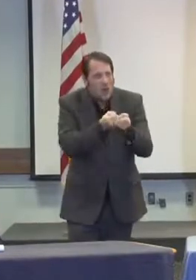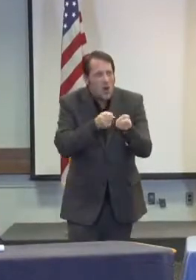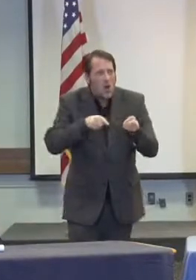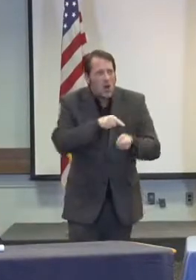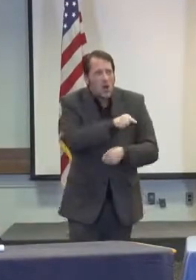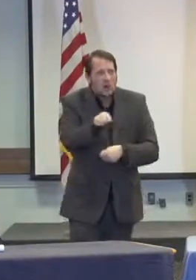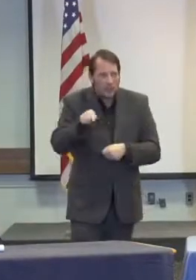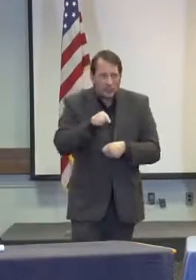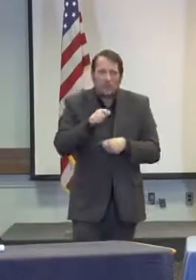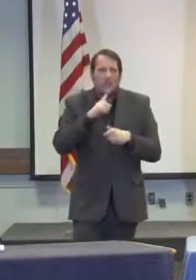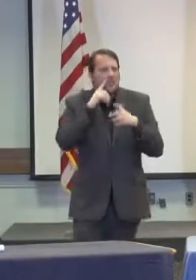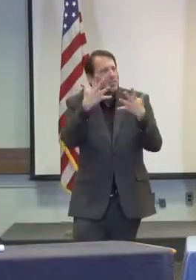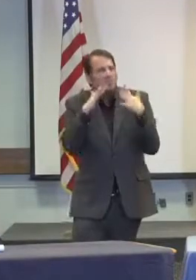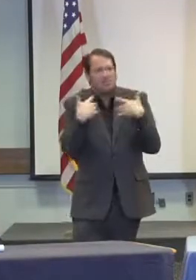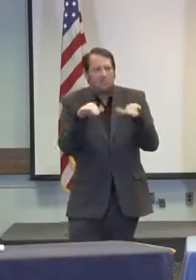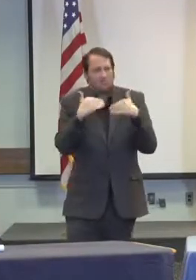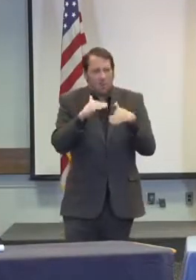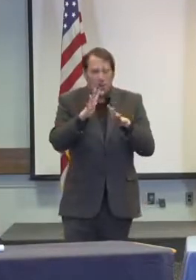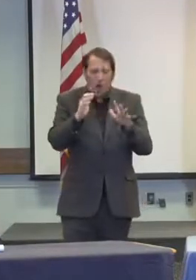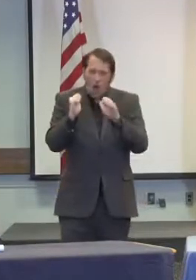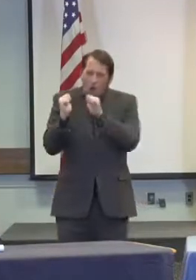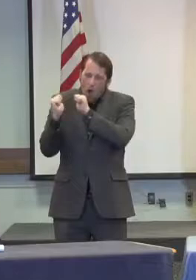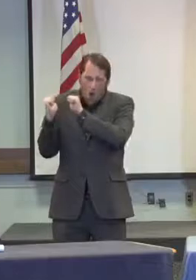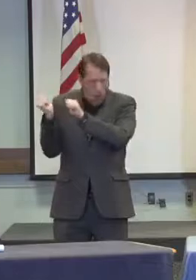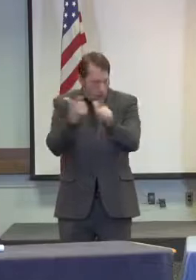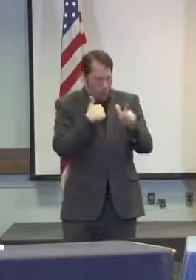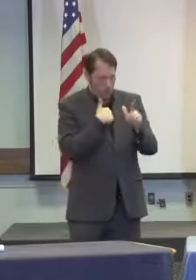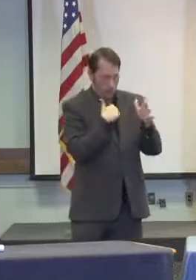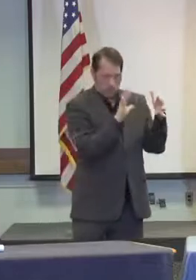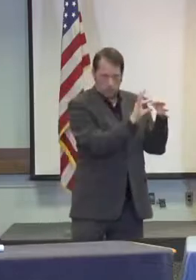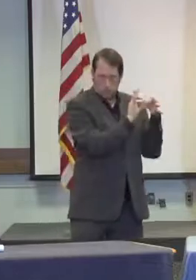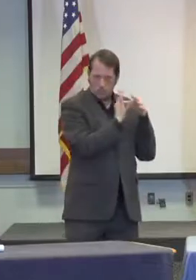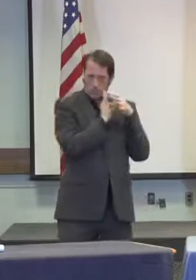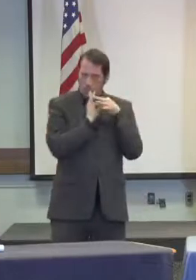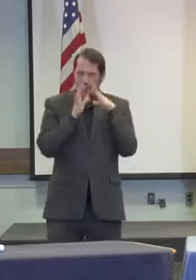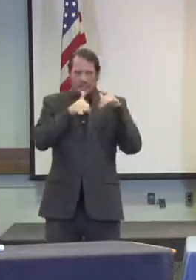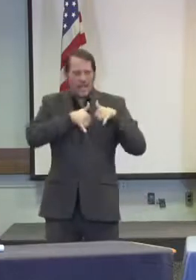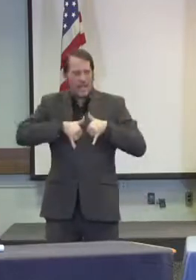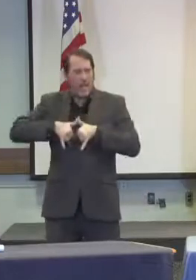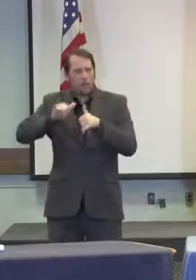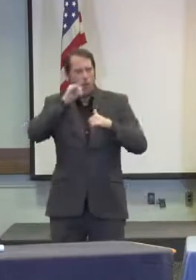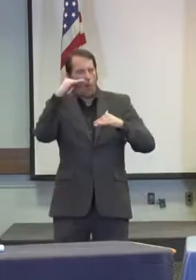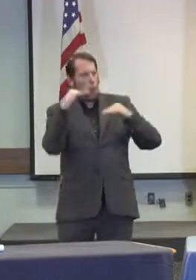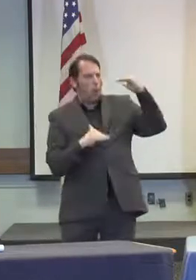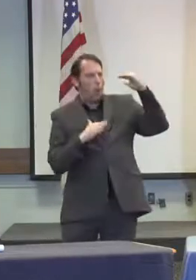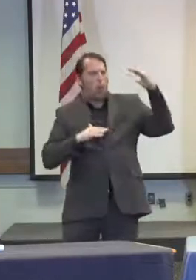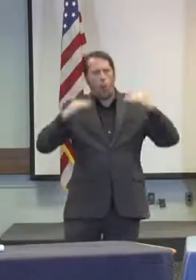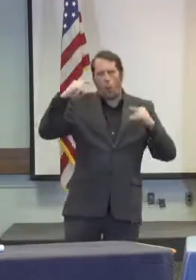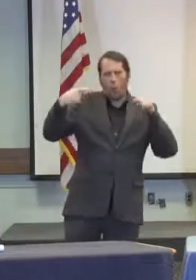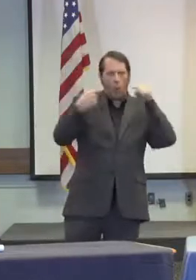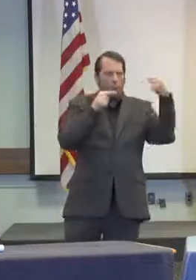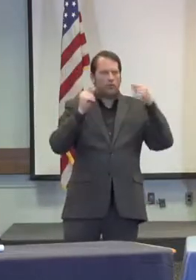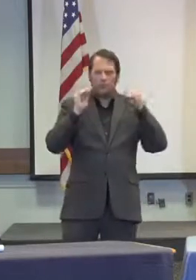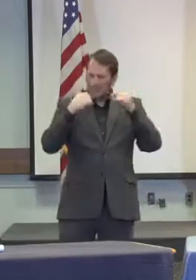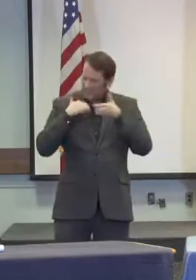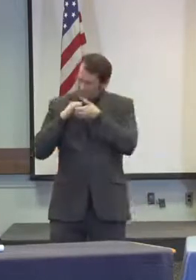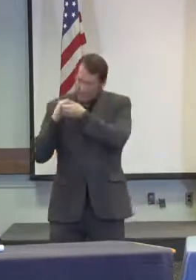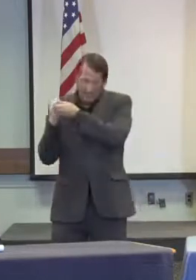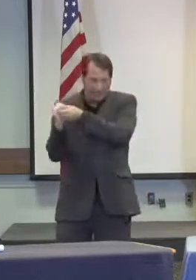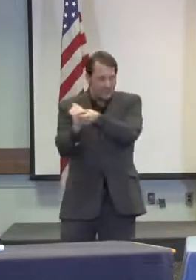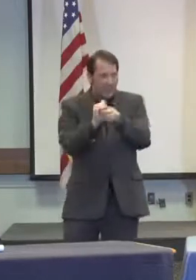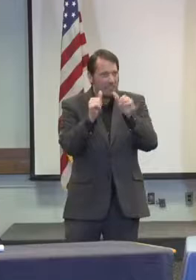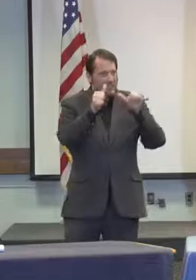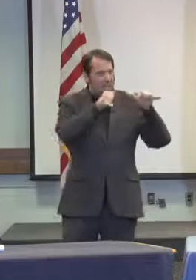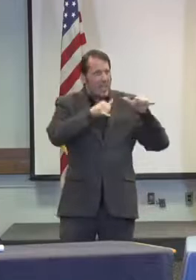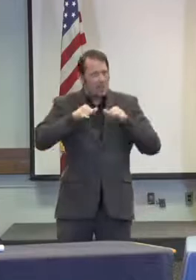everybody is on the same team and playing from the same playbook, and we're going to continue to work together. One of the